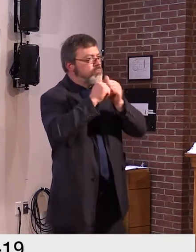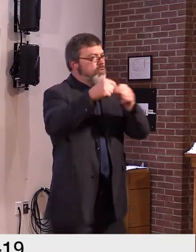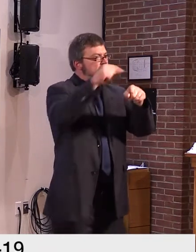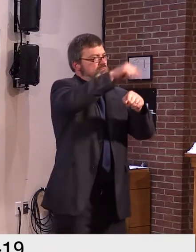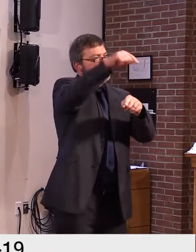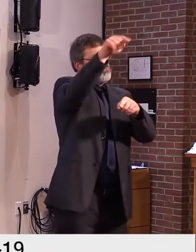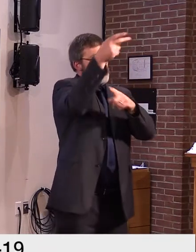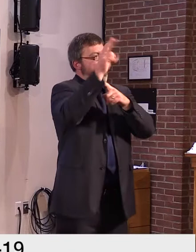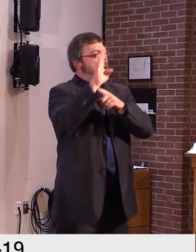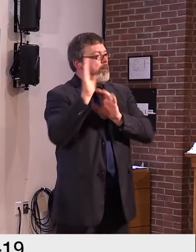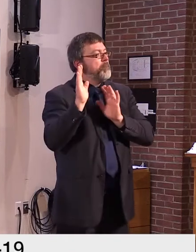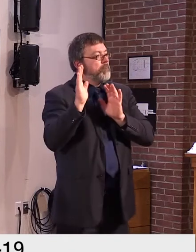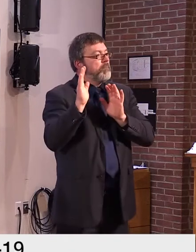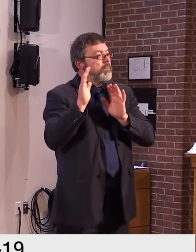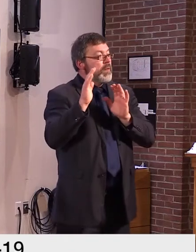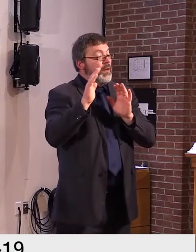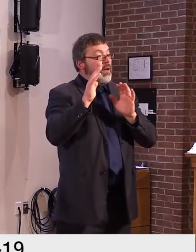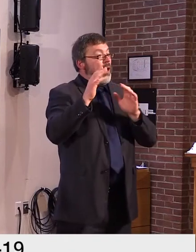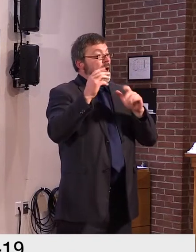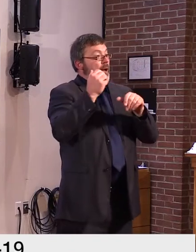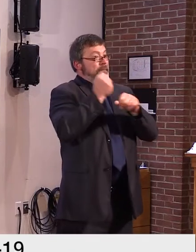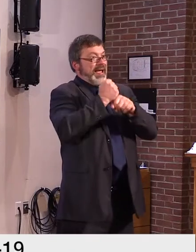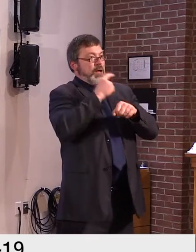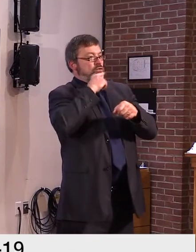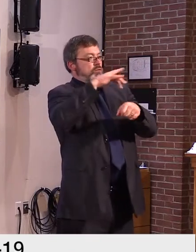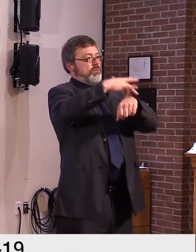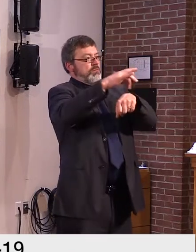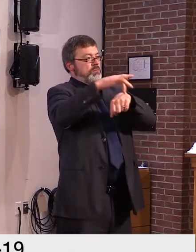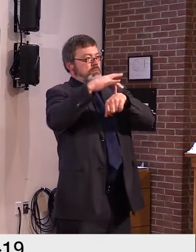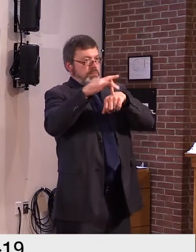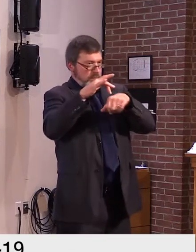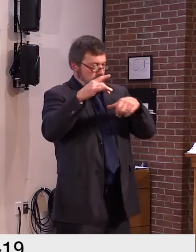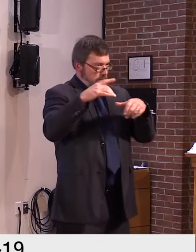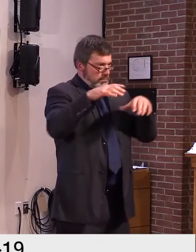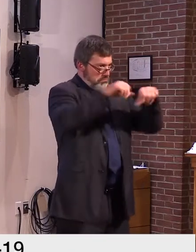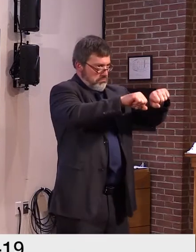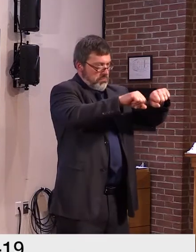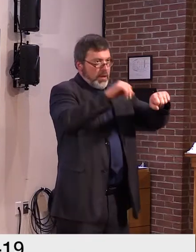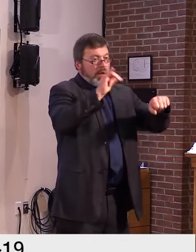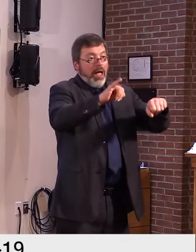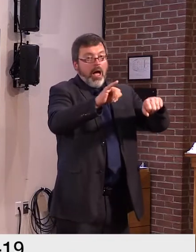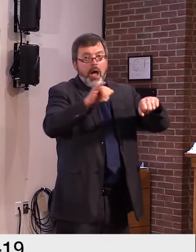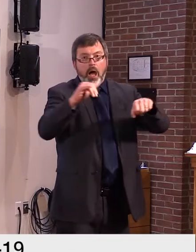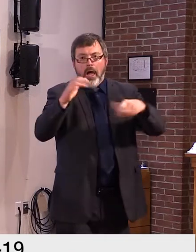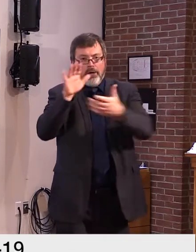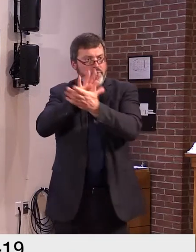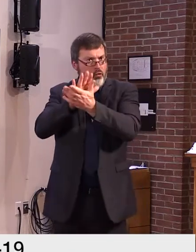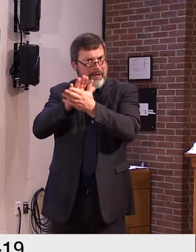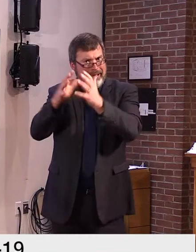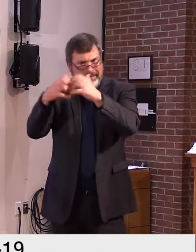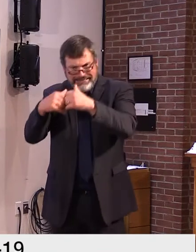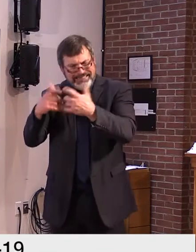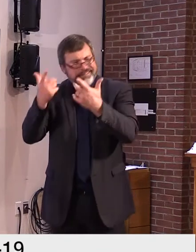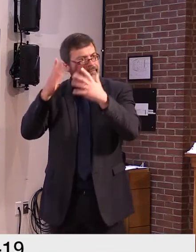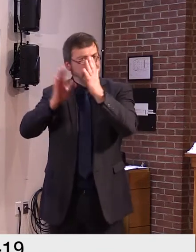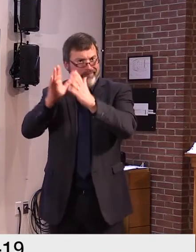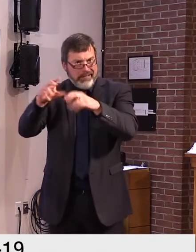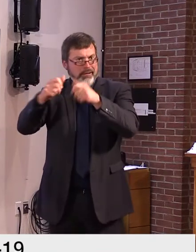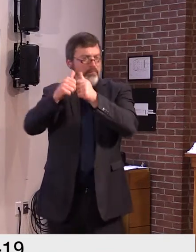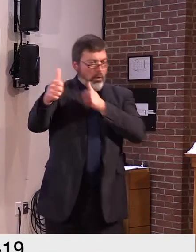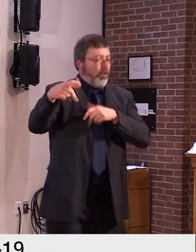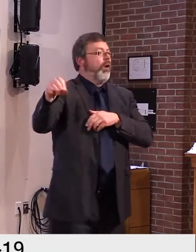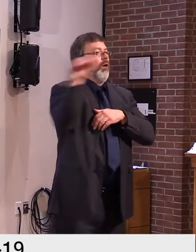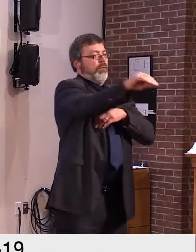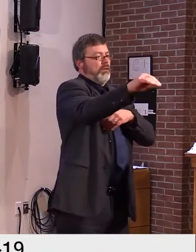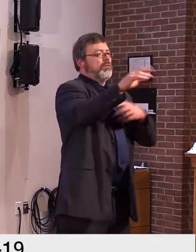will have availability if needed with this sort of period as we're transitioning now back and